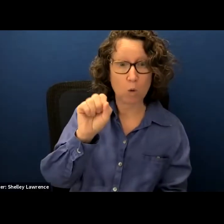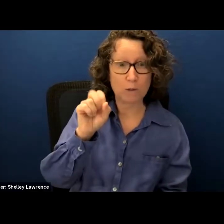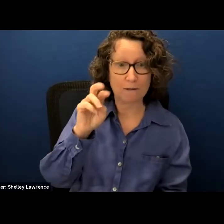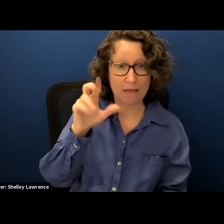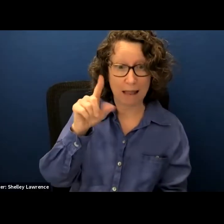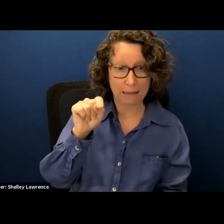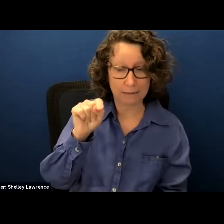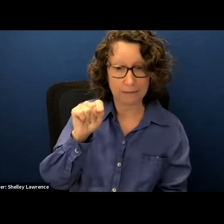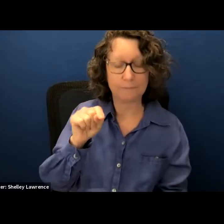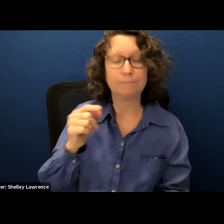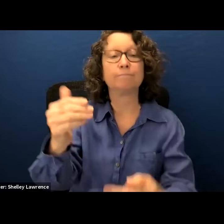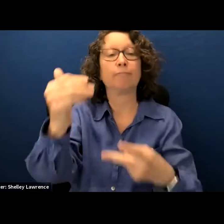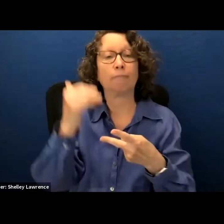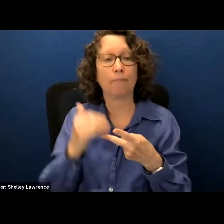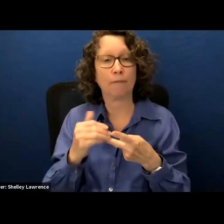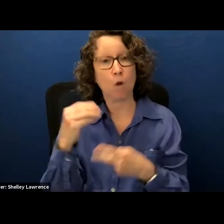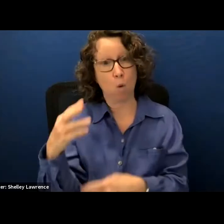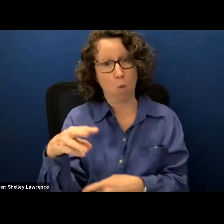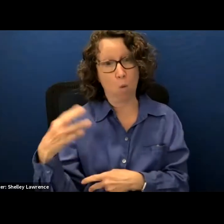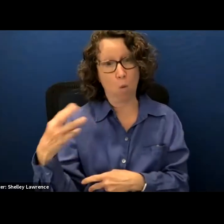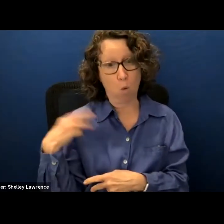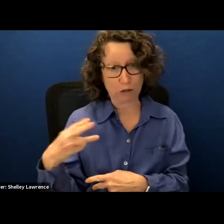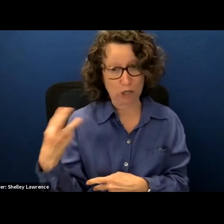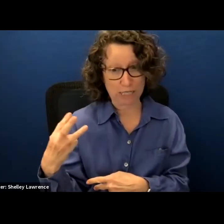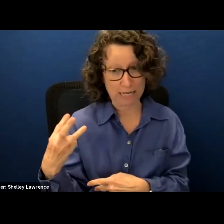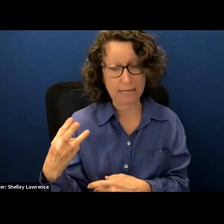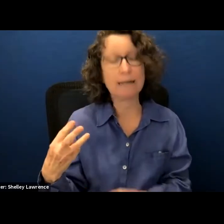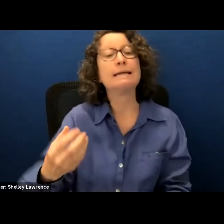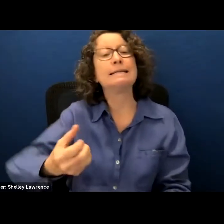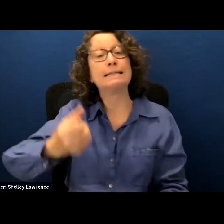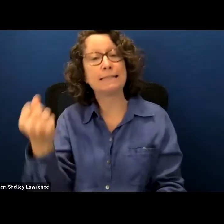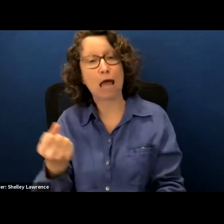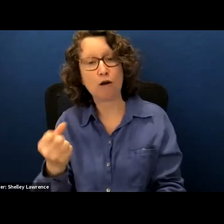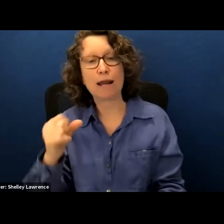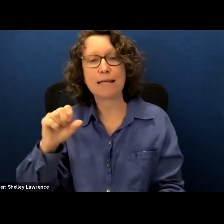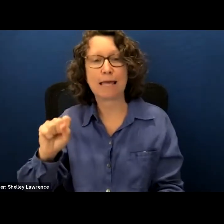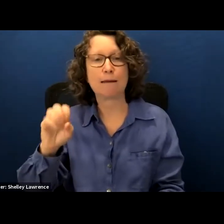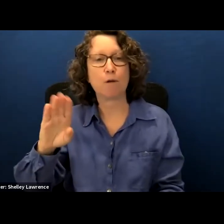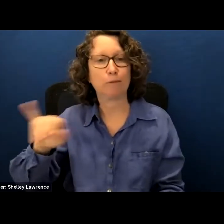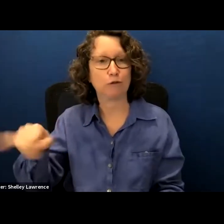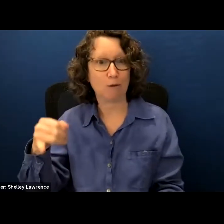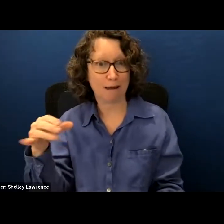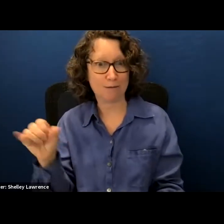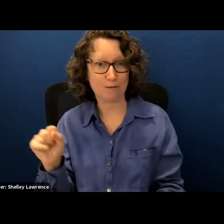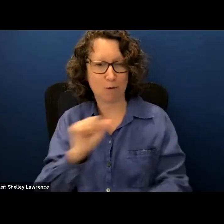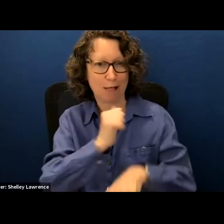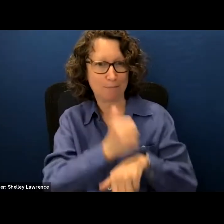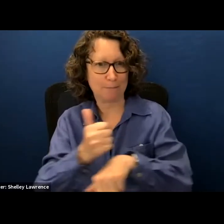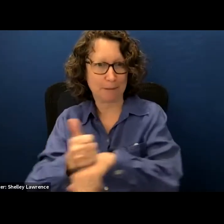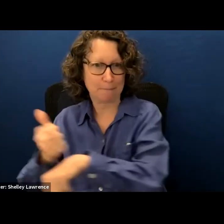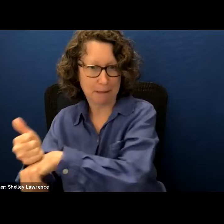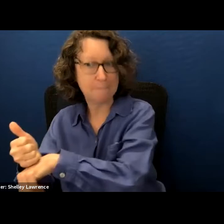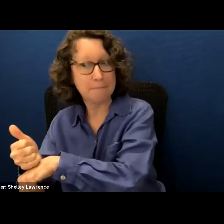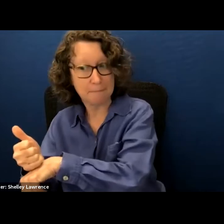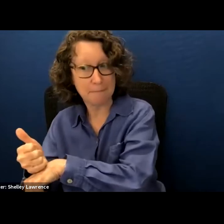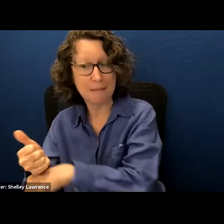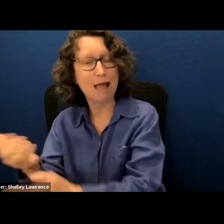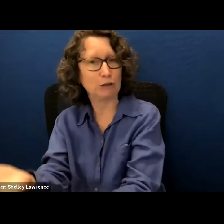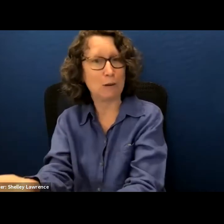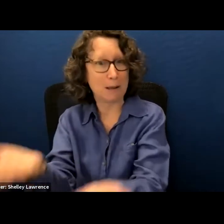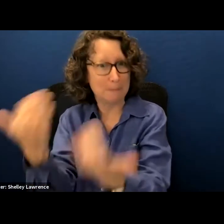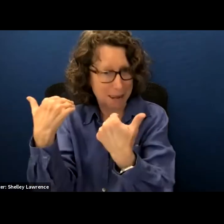and we're at Washington, and then as you could see on a Saturday at Santa Barbara Junior High School. So come on